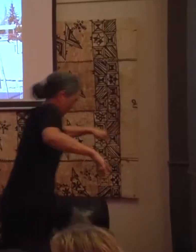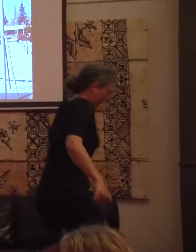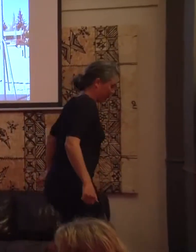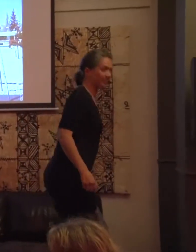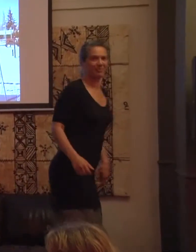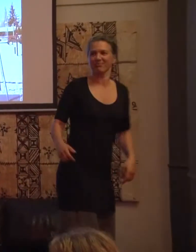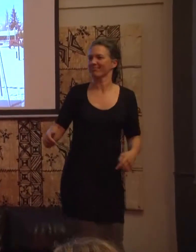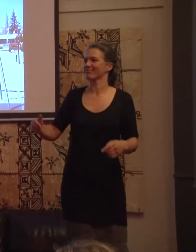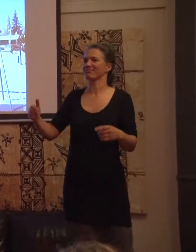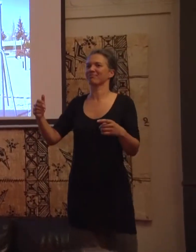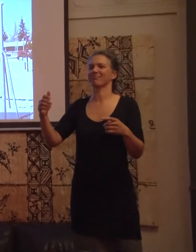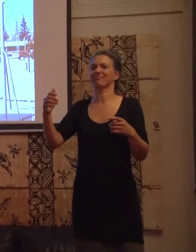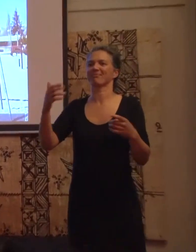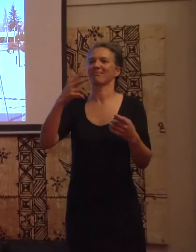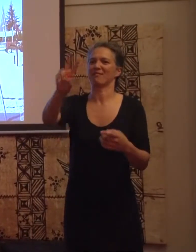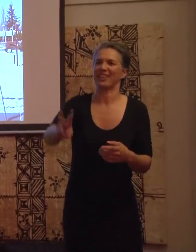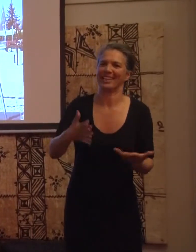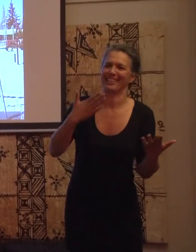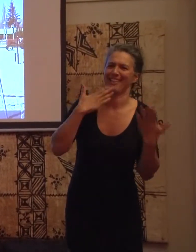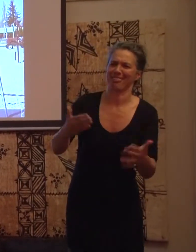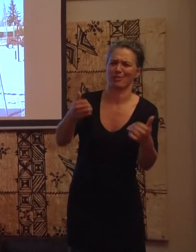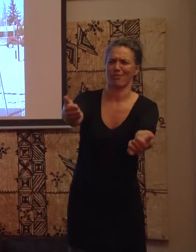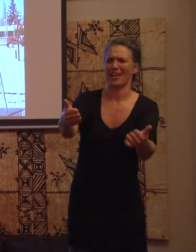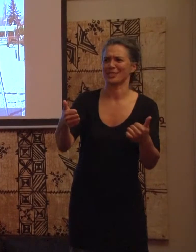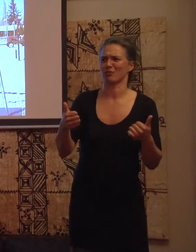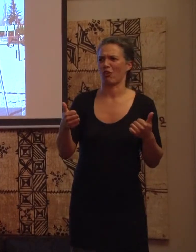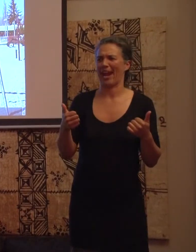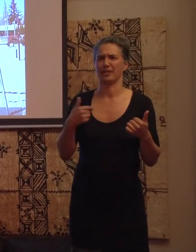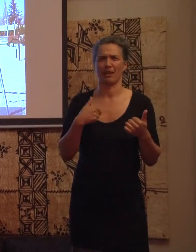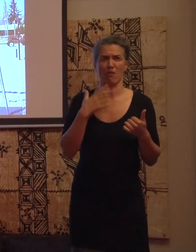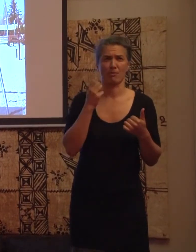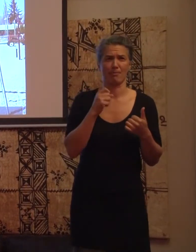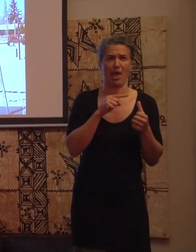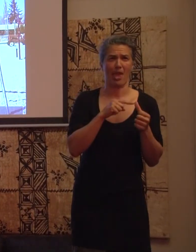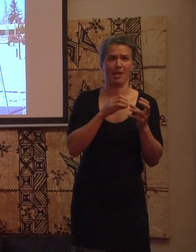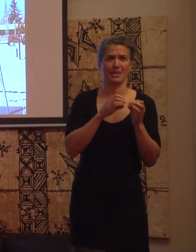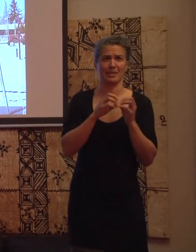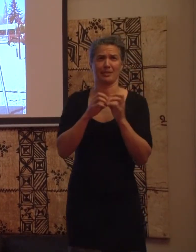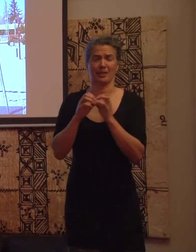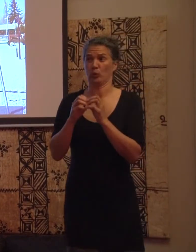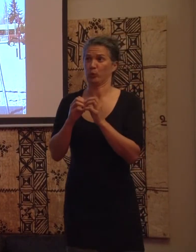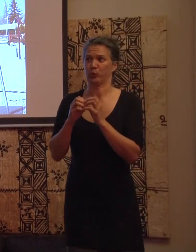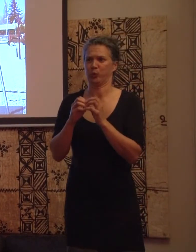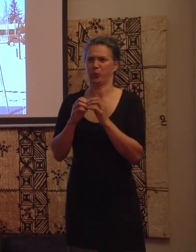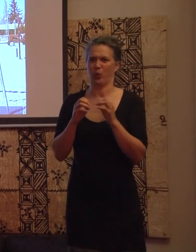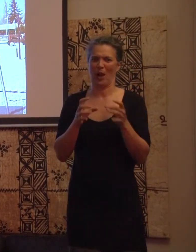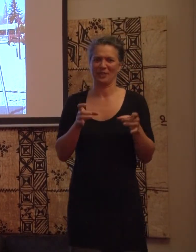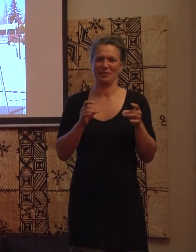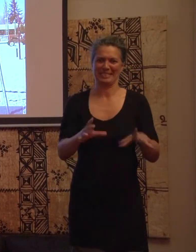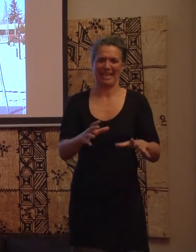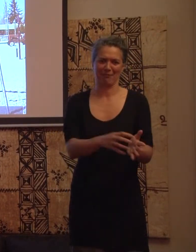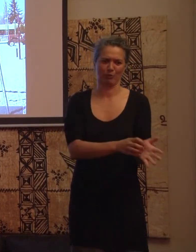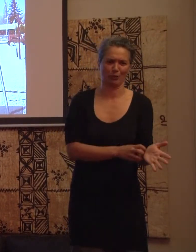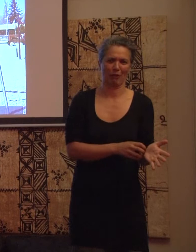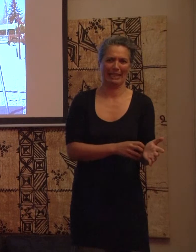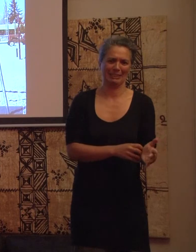Thanks very much, Vicky. That was brave. And not sure how much of it I'm going to remember, but I guess that's somewhere you've got to start if you're learning sign